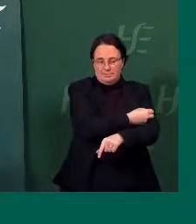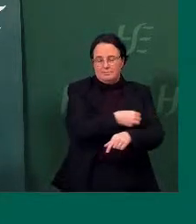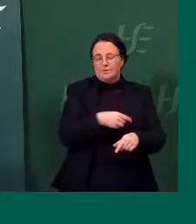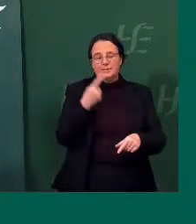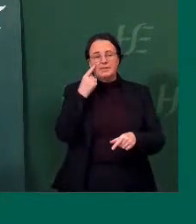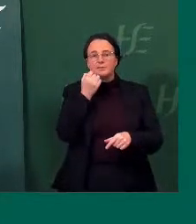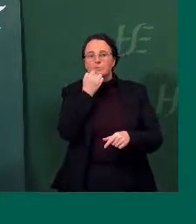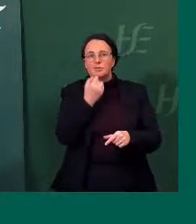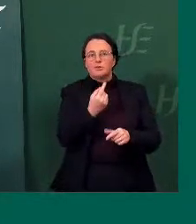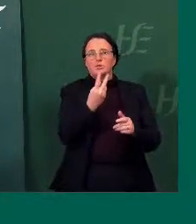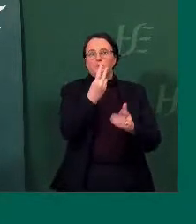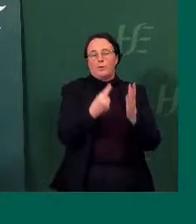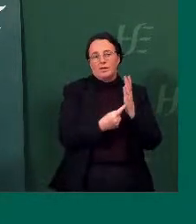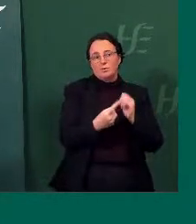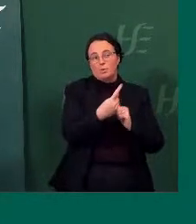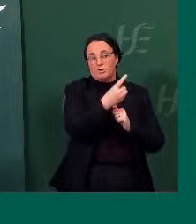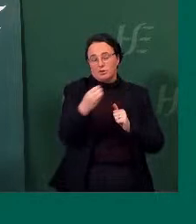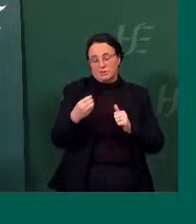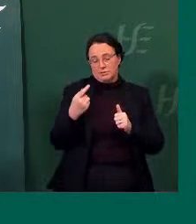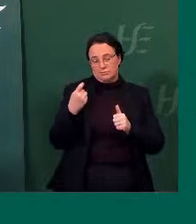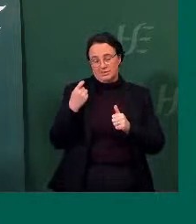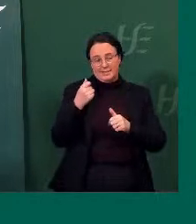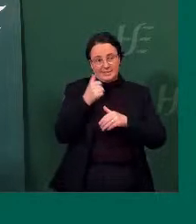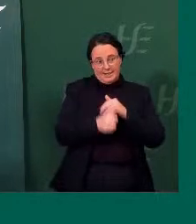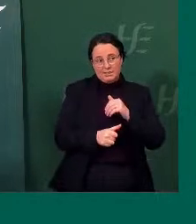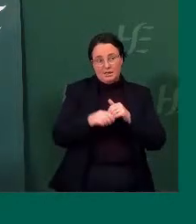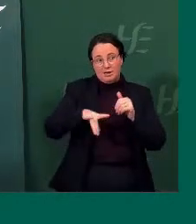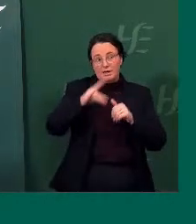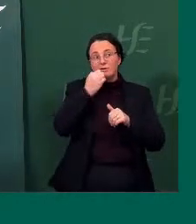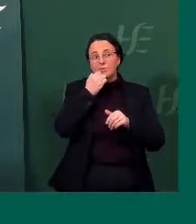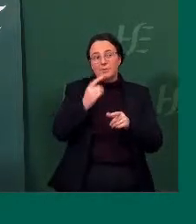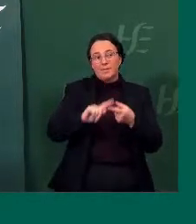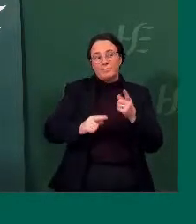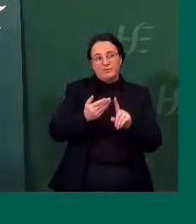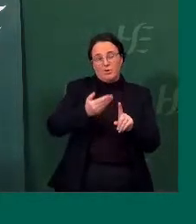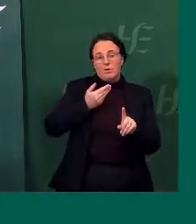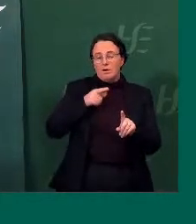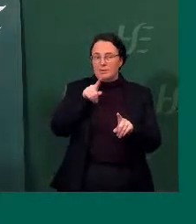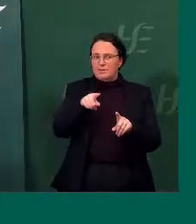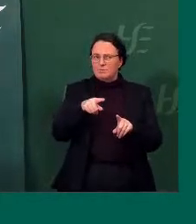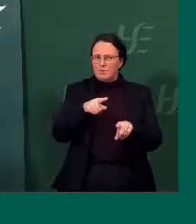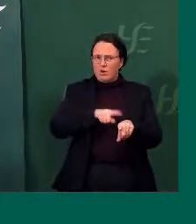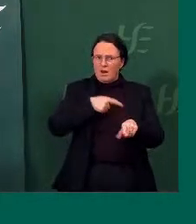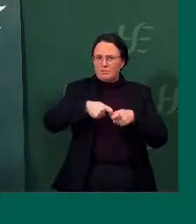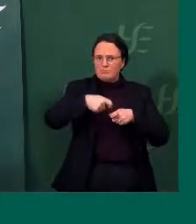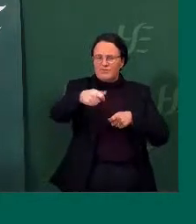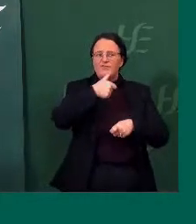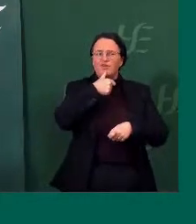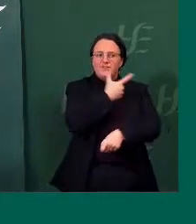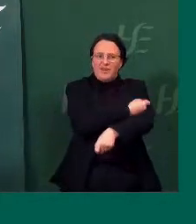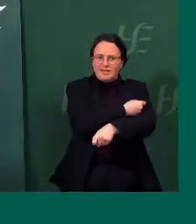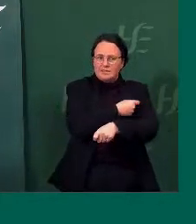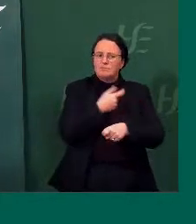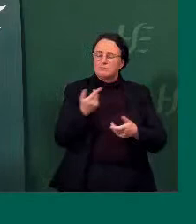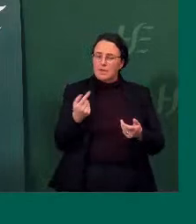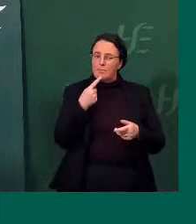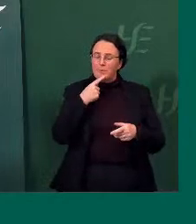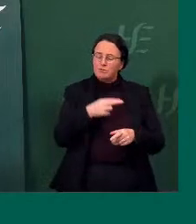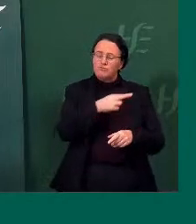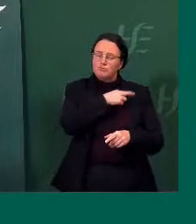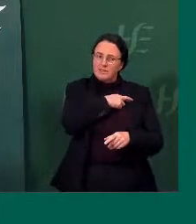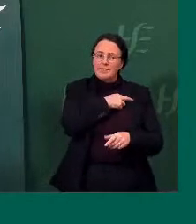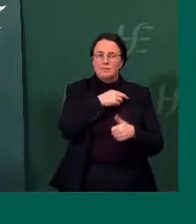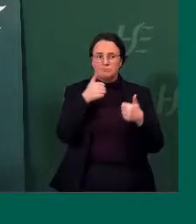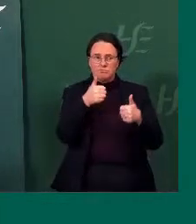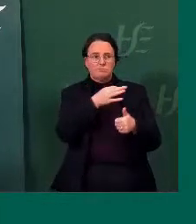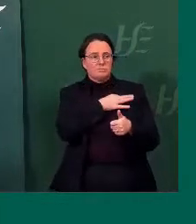numbers, 2,100 in the last few days, even higher number in previous days. This is running much longer than we anticipated, and that's really positive that people are